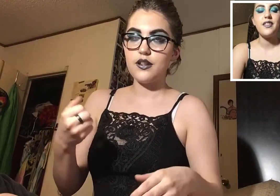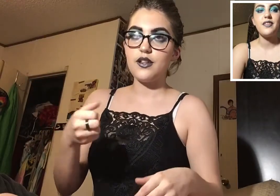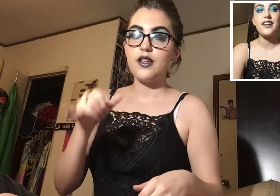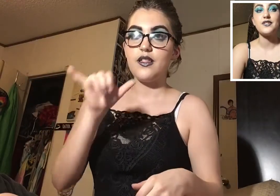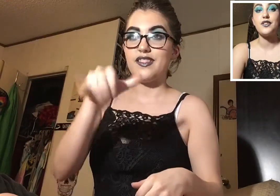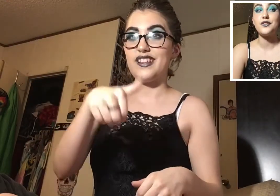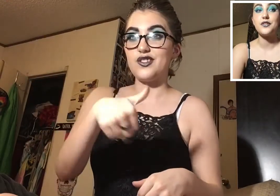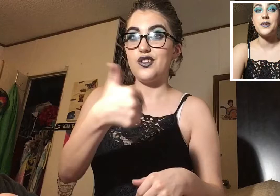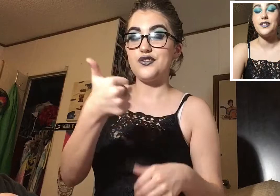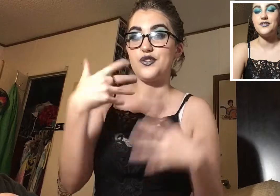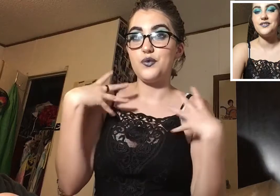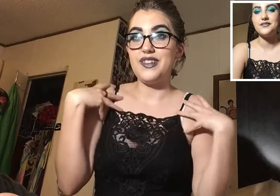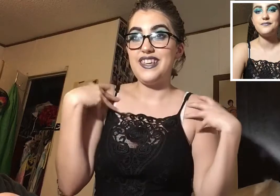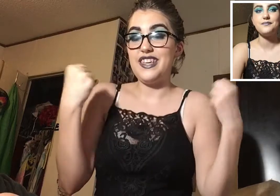that's also heal.